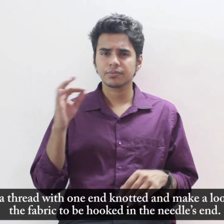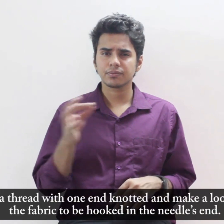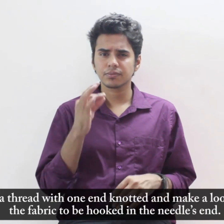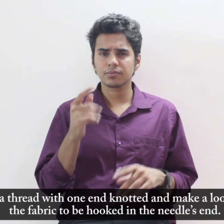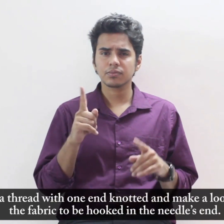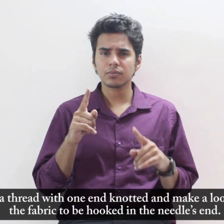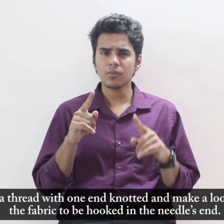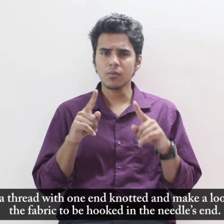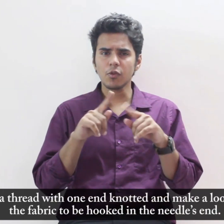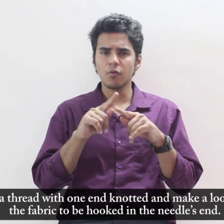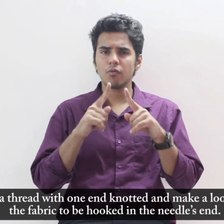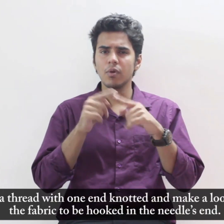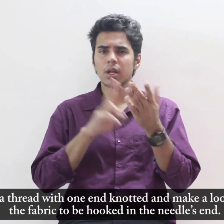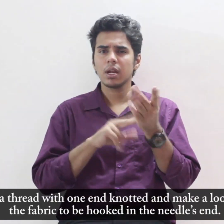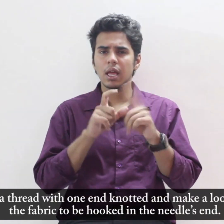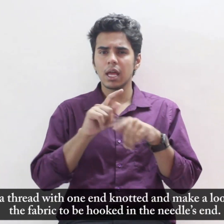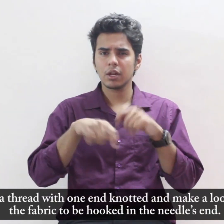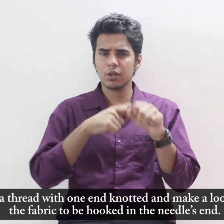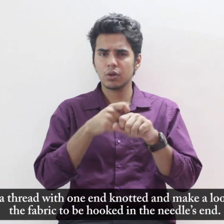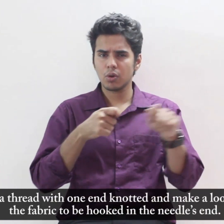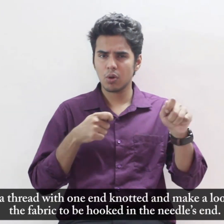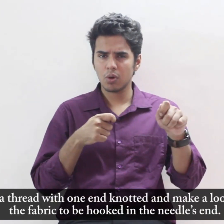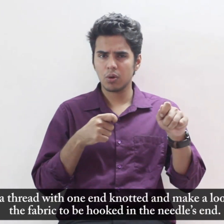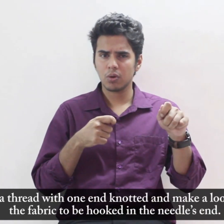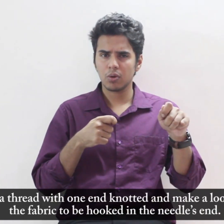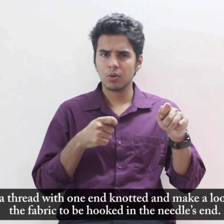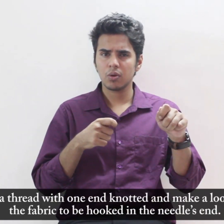take a thread with one end knotted and make a loop